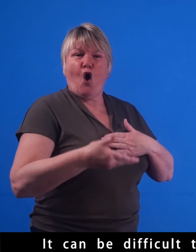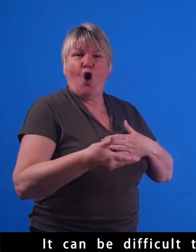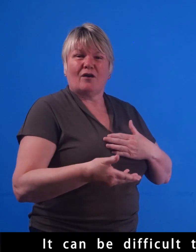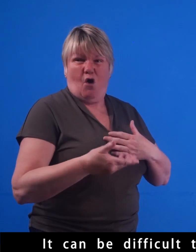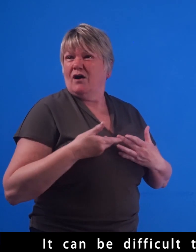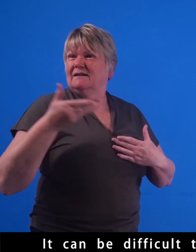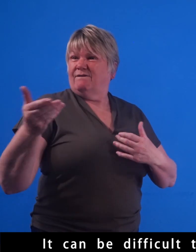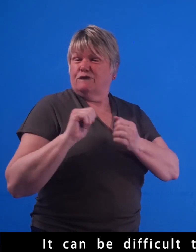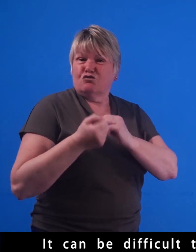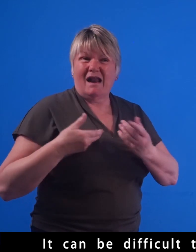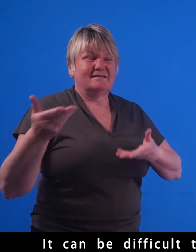and friends.